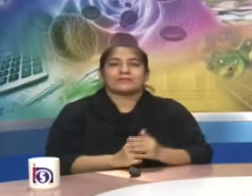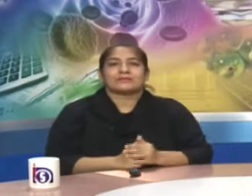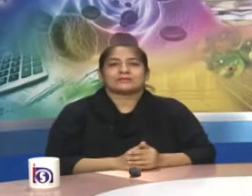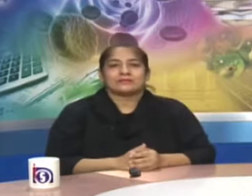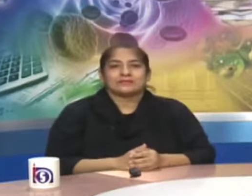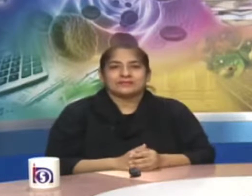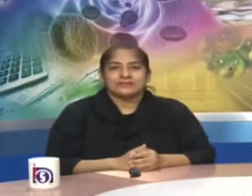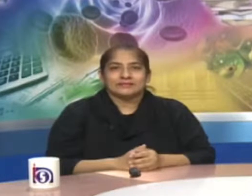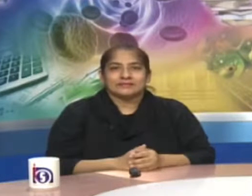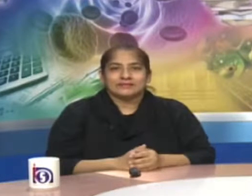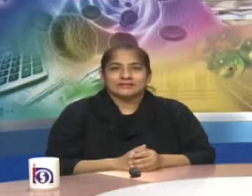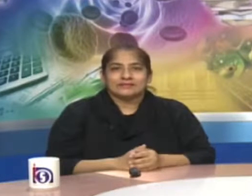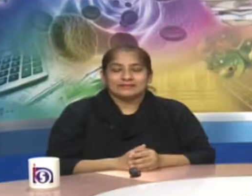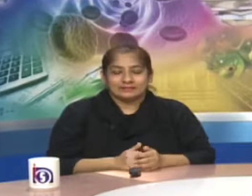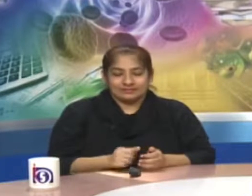exchange.